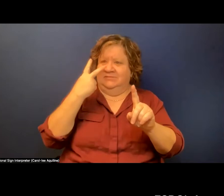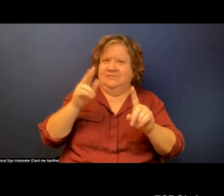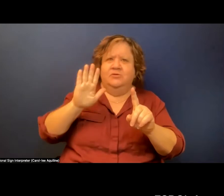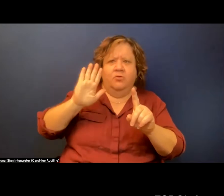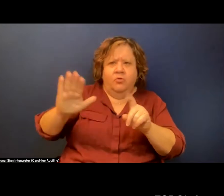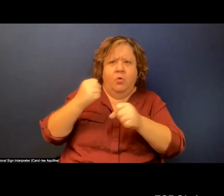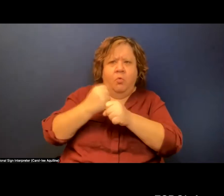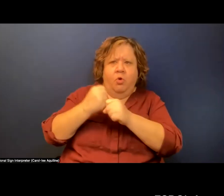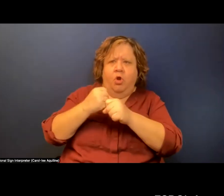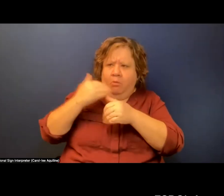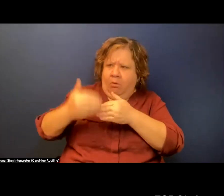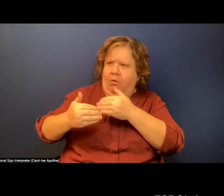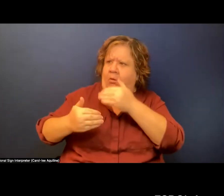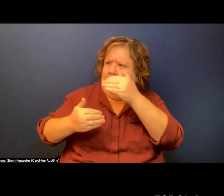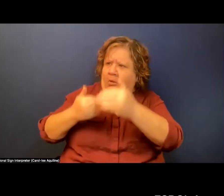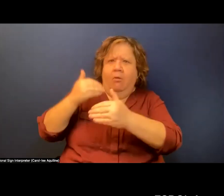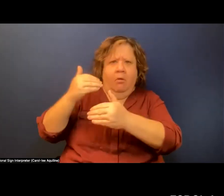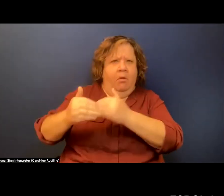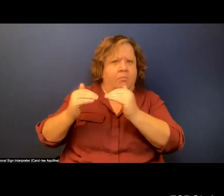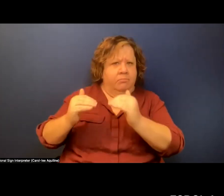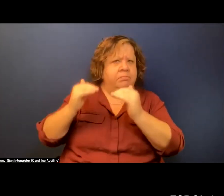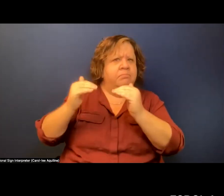of FCDO's Human Development,